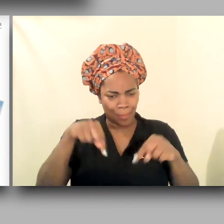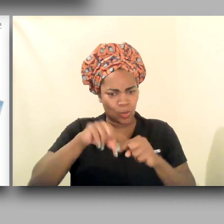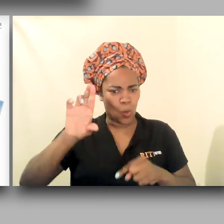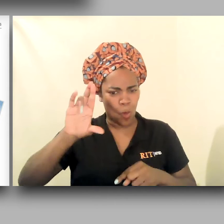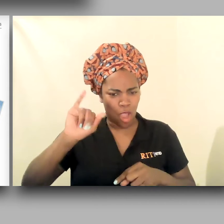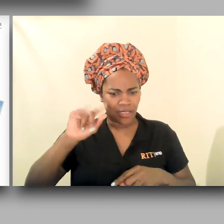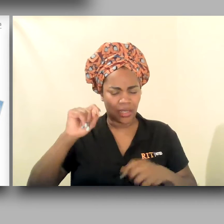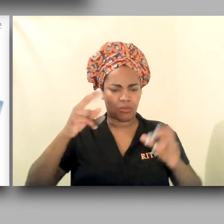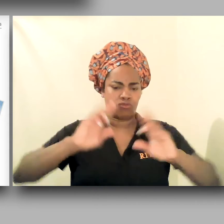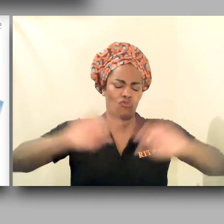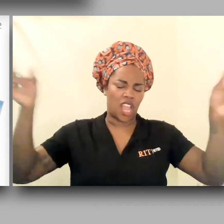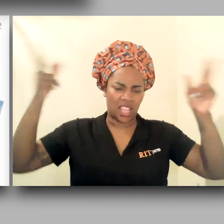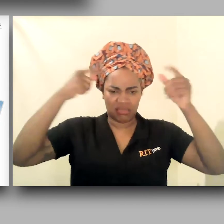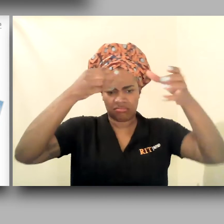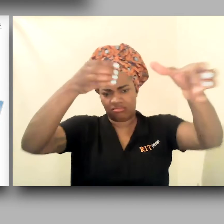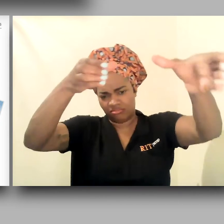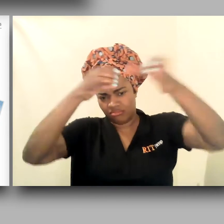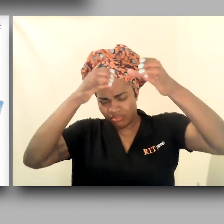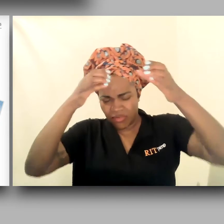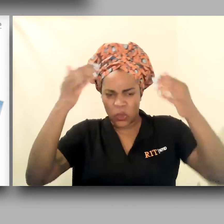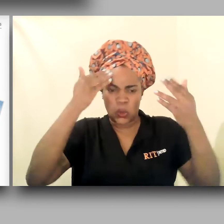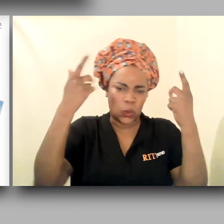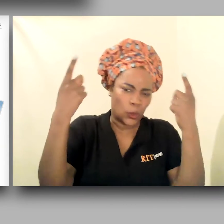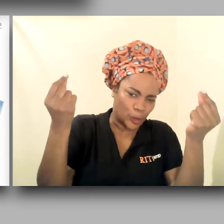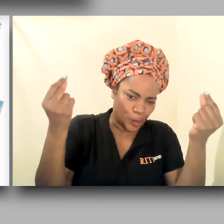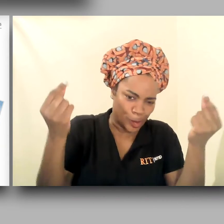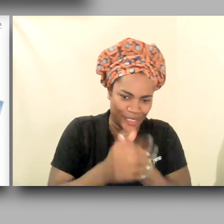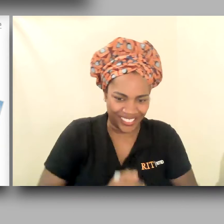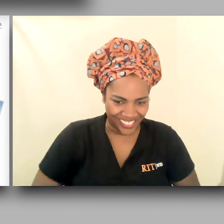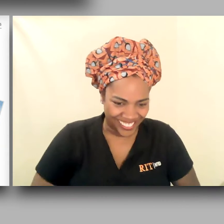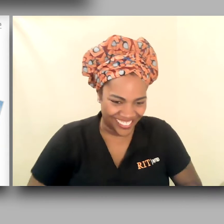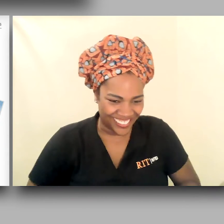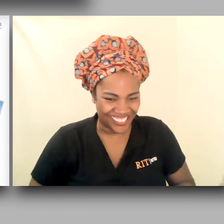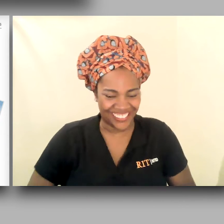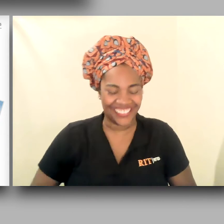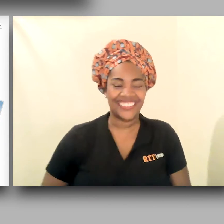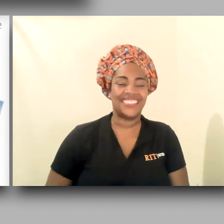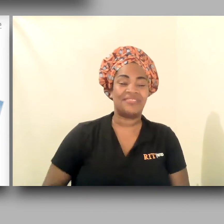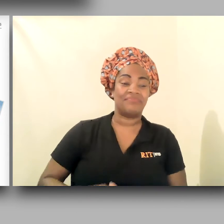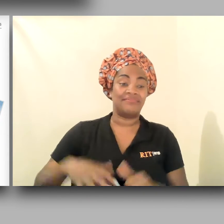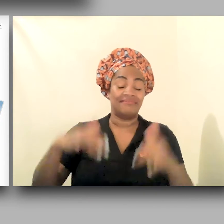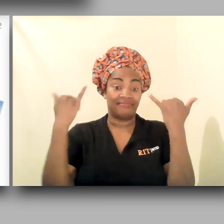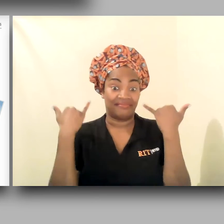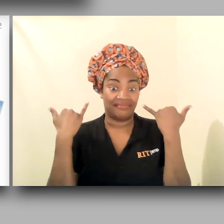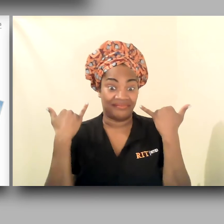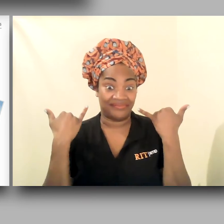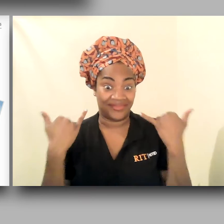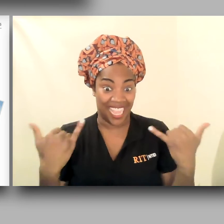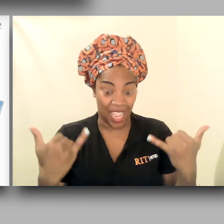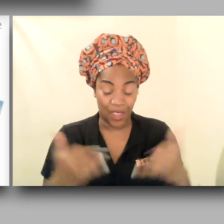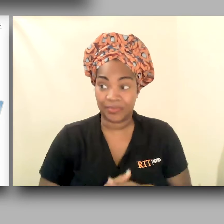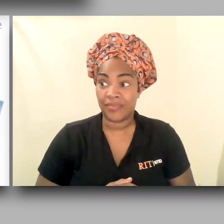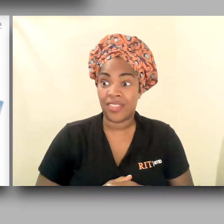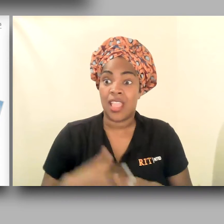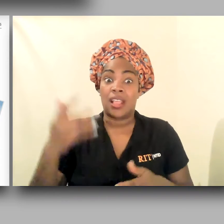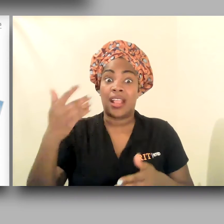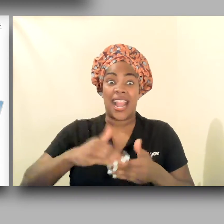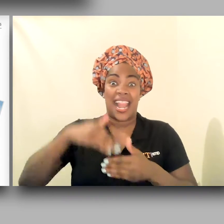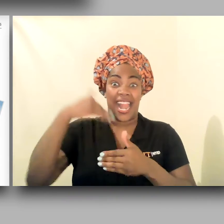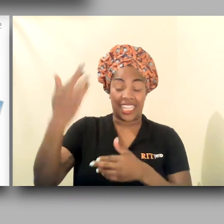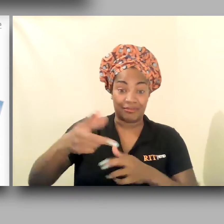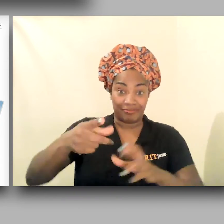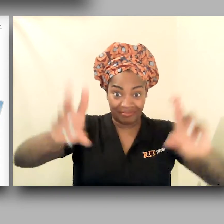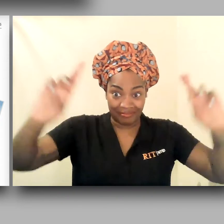at RIT and do your work, whatever major you decide to go in. And now for the next